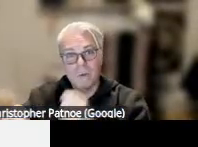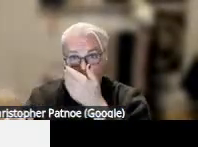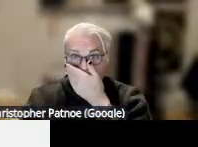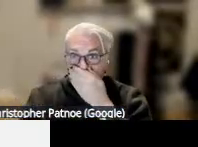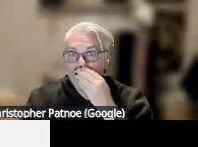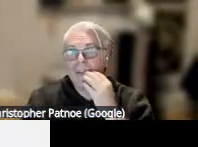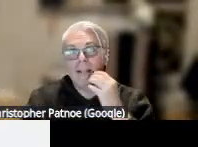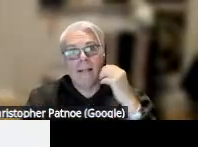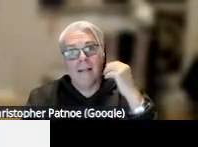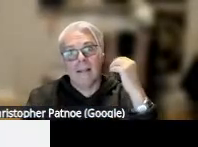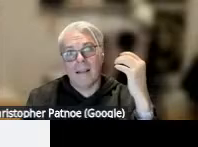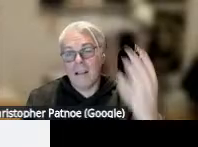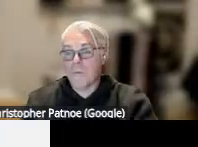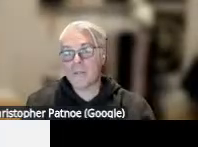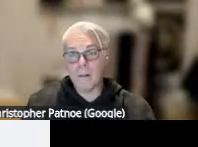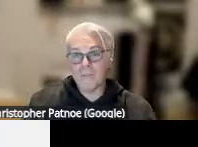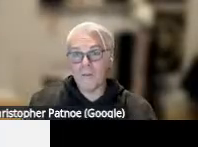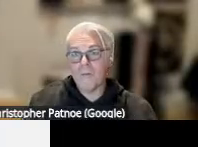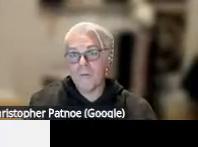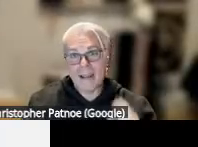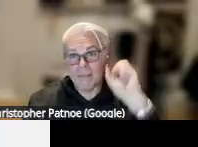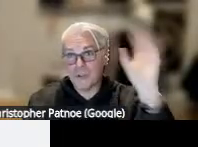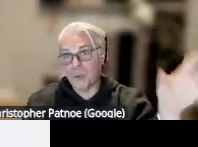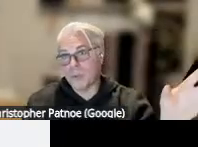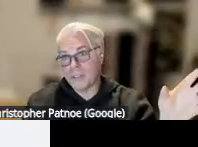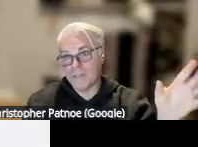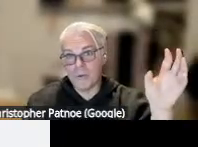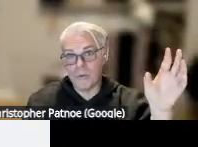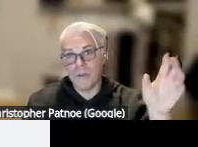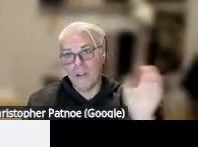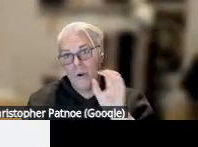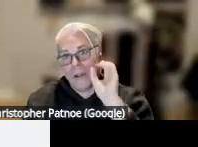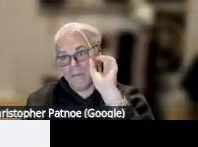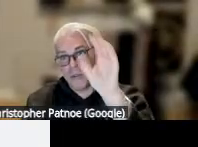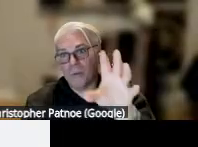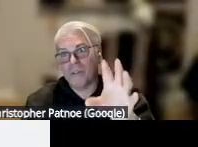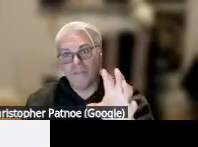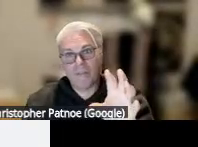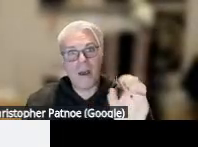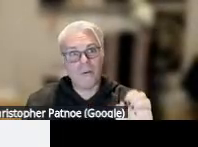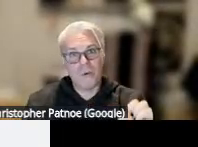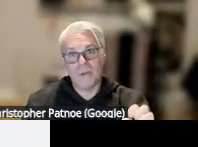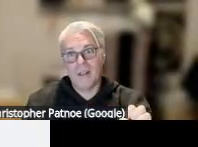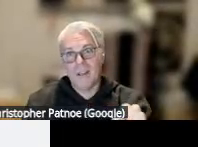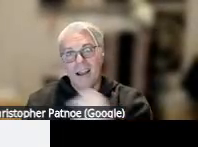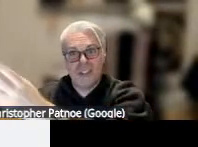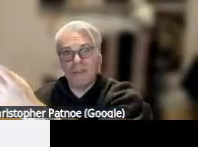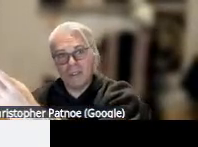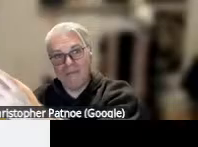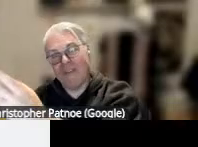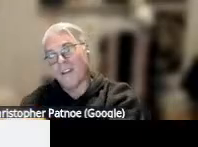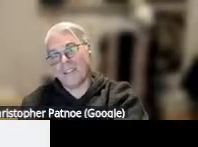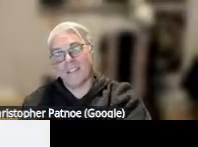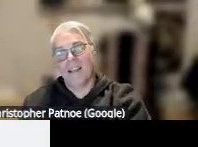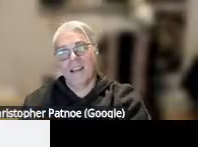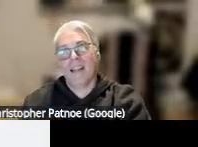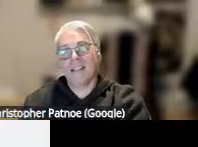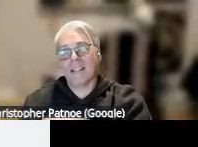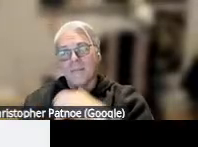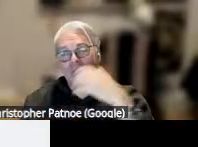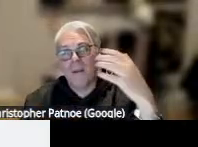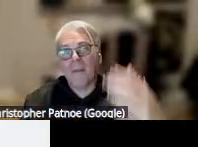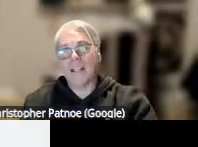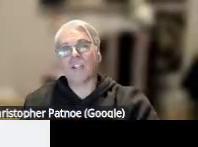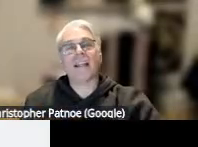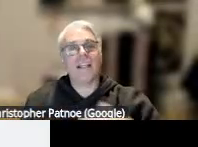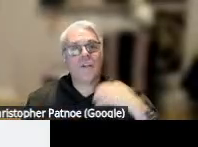inside Google. I hope this is helpful. We had some tools from Google. We had some tools from not Google. I showed you some fonts and